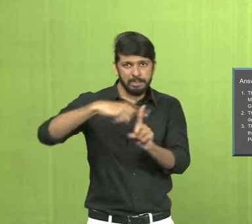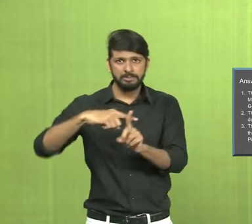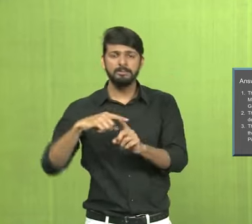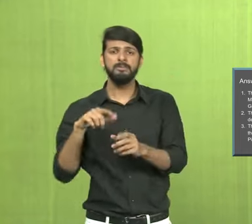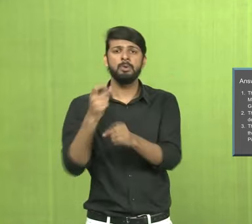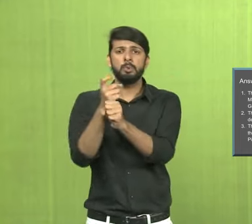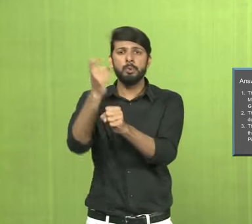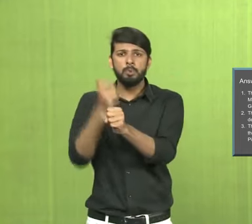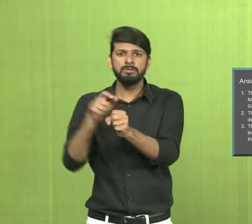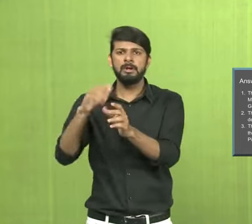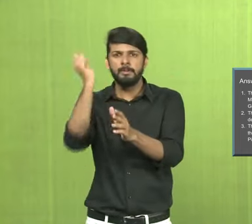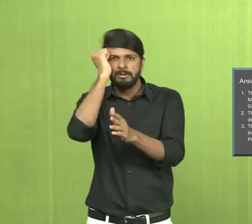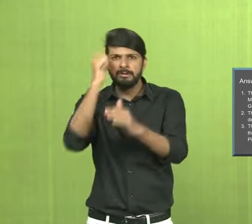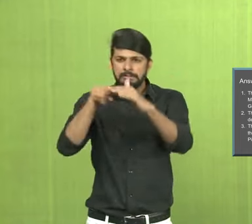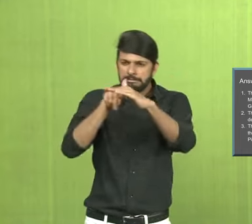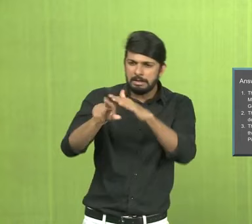and the Rathwas